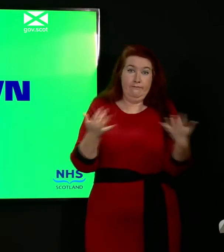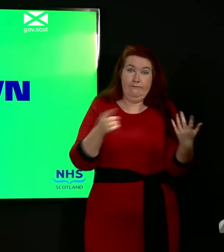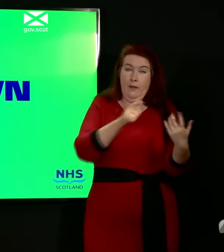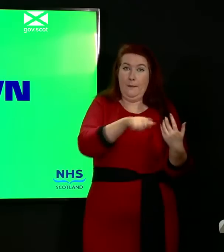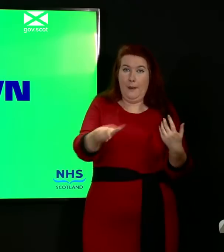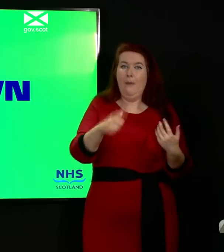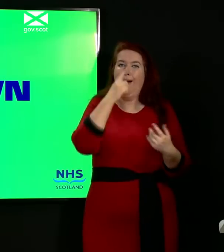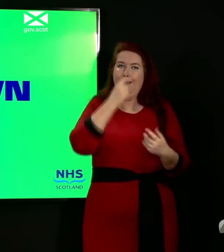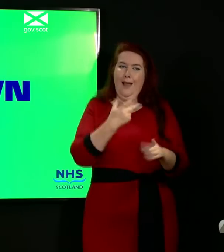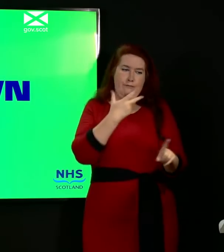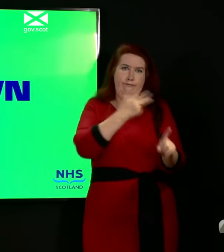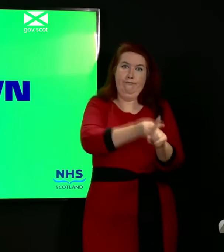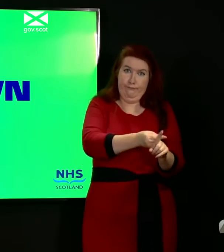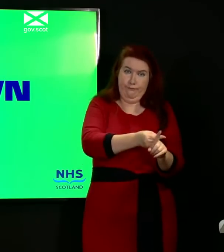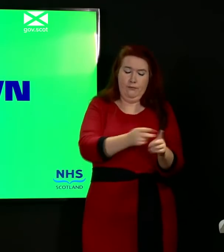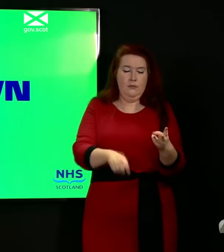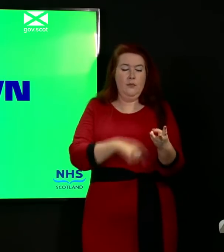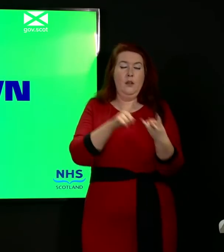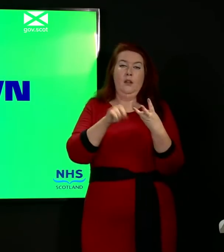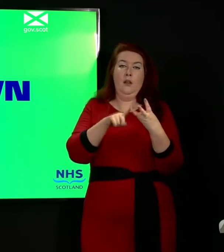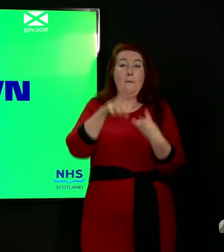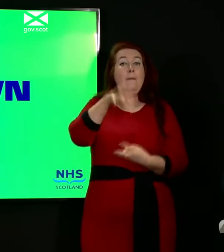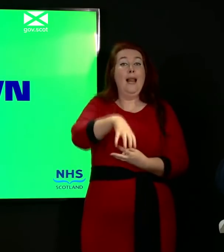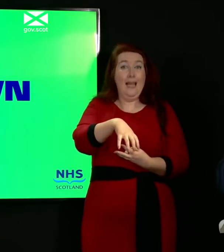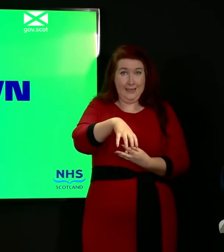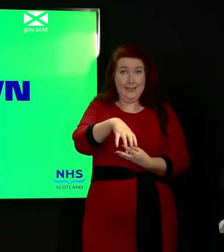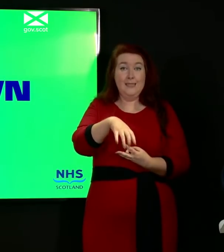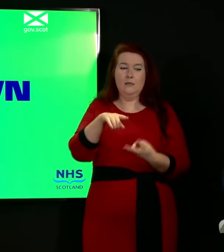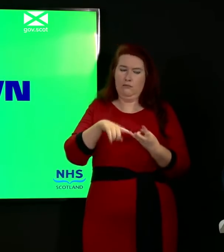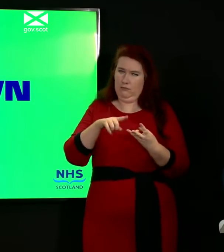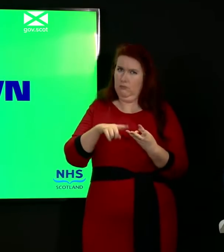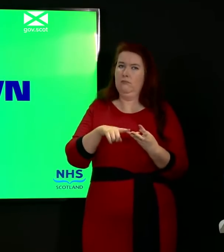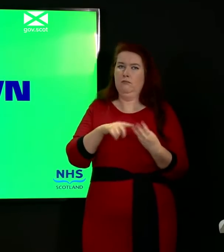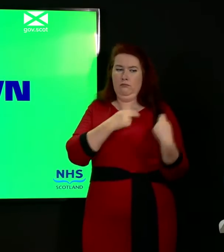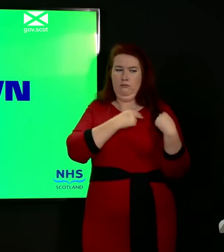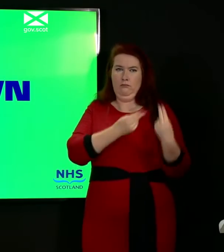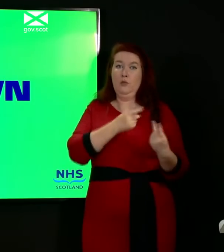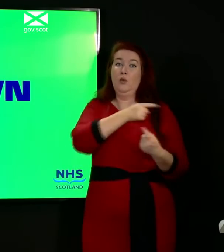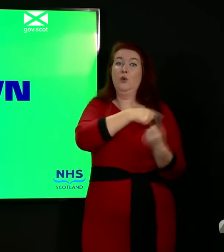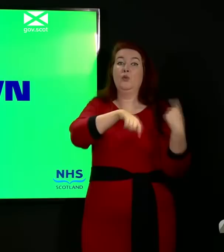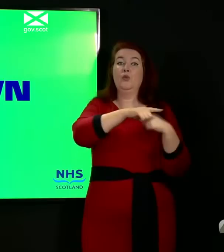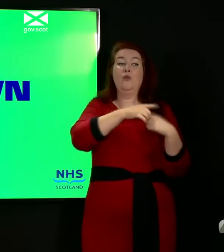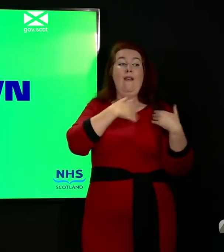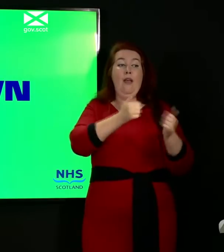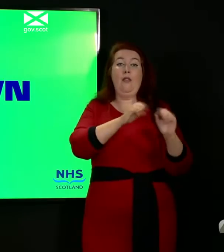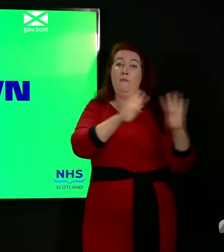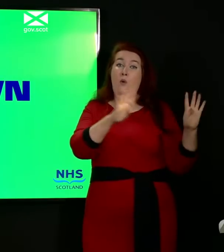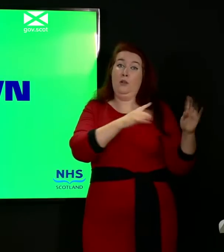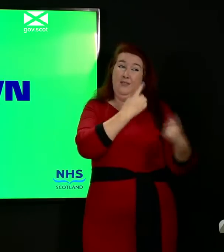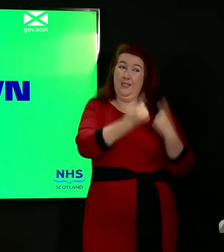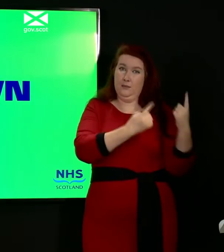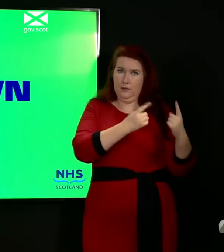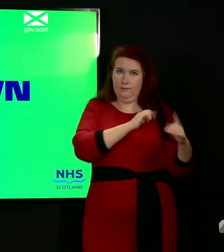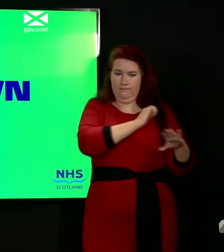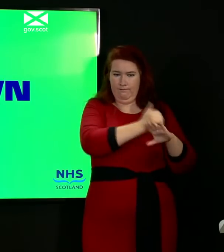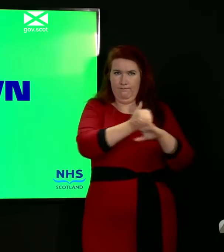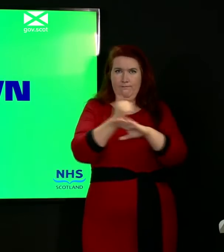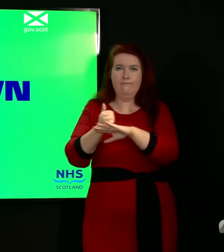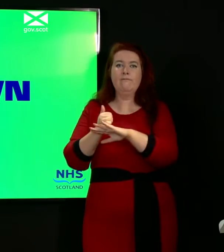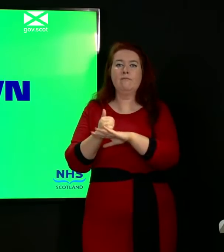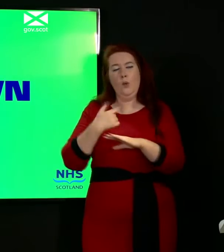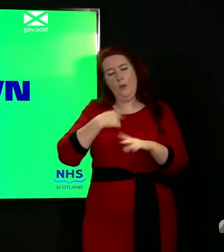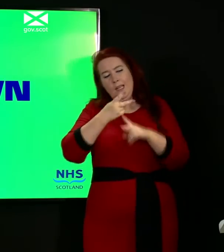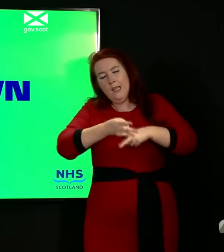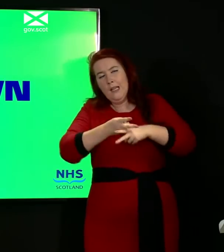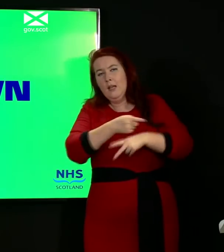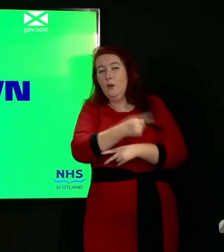to deal with that supply as it comes. We need places. We're giving that responsibility out to the health boards with us having oversight